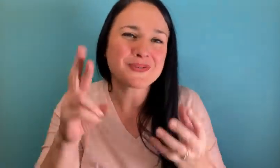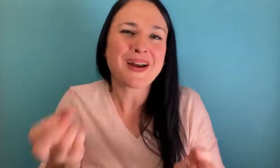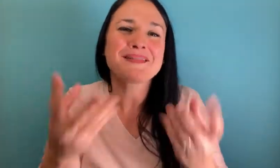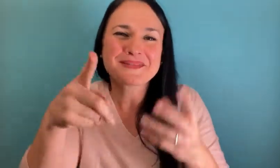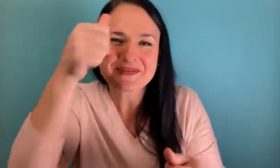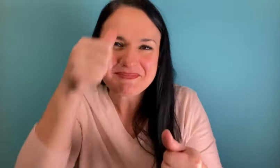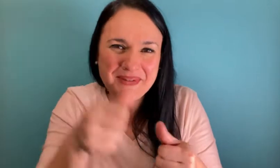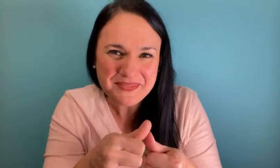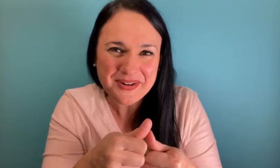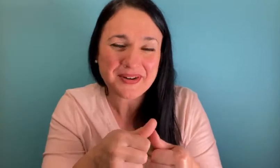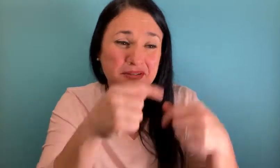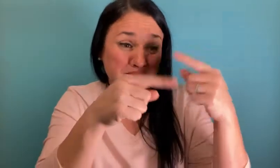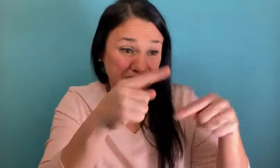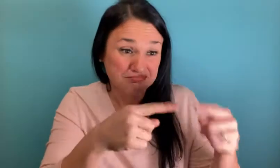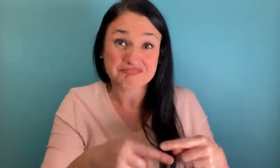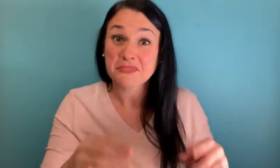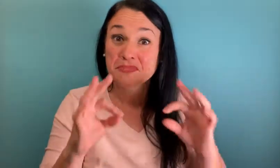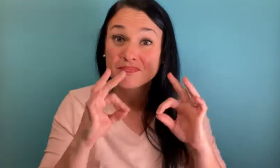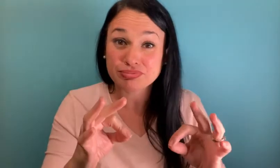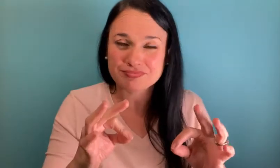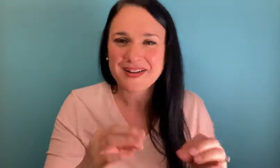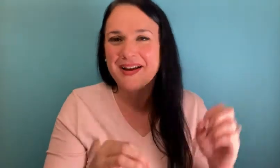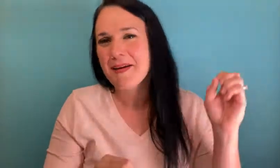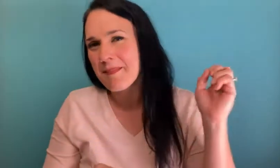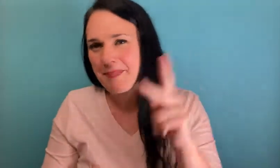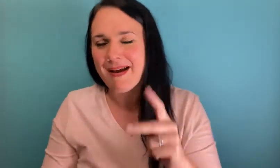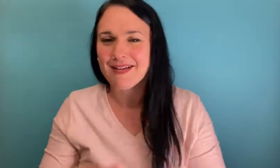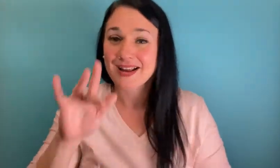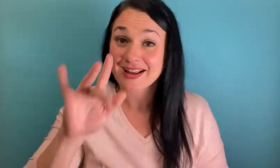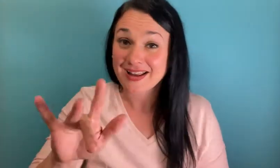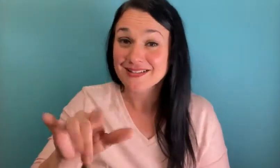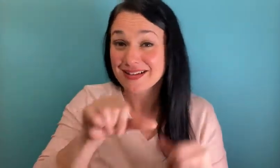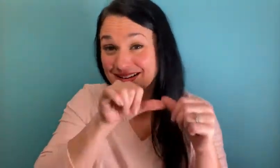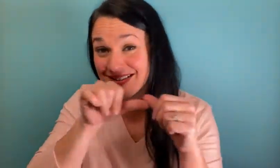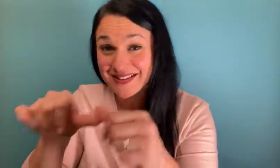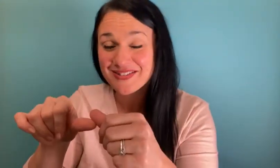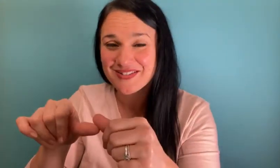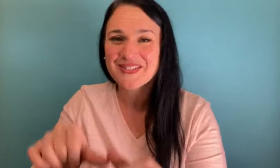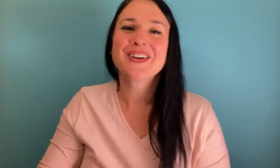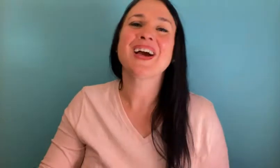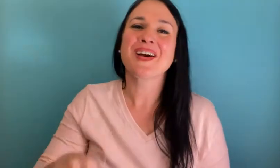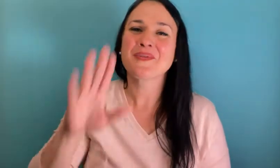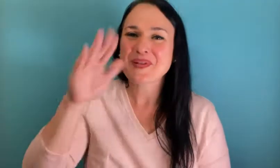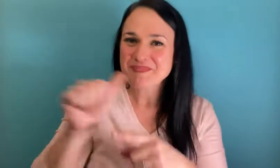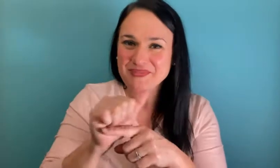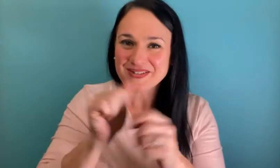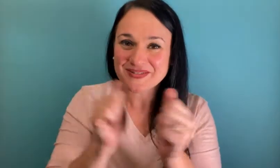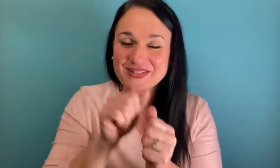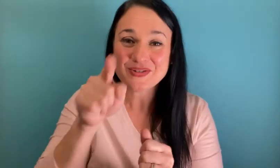remember. Once you get those done, come right back, click and continue this video. I'll be practicing with you to